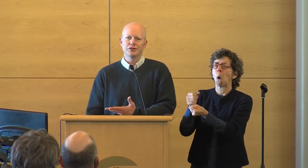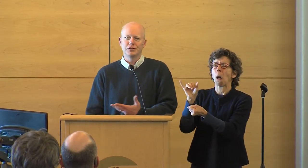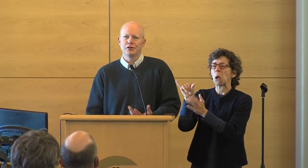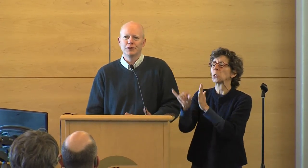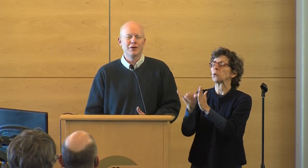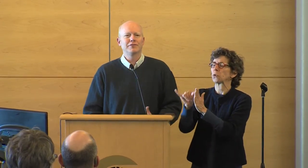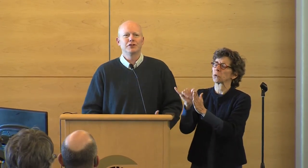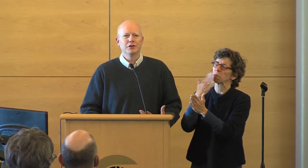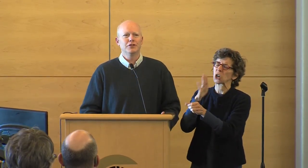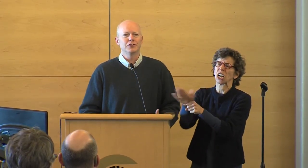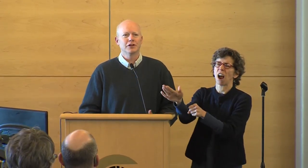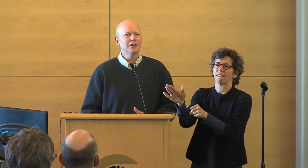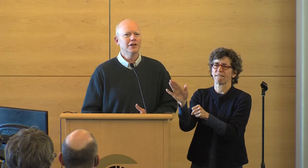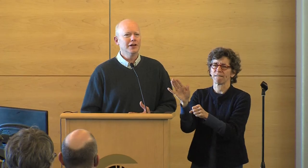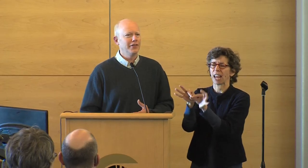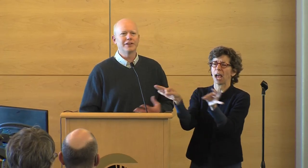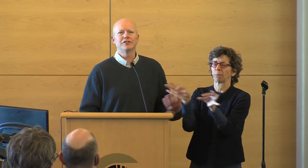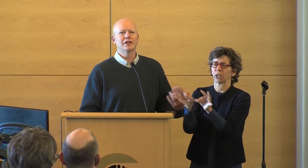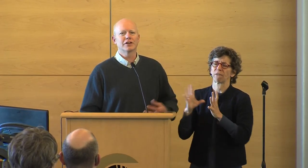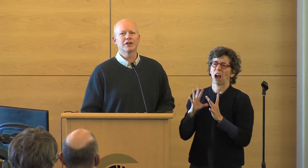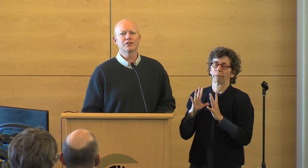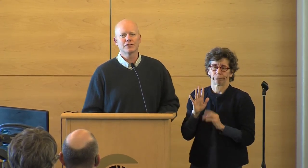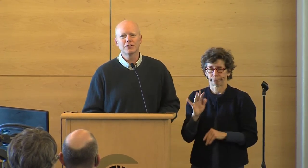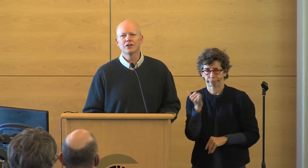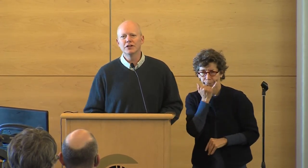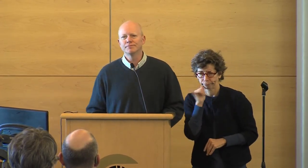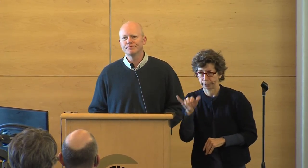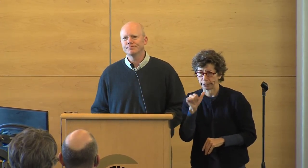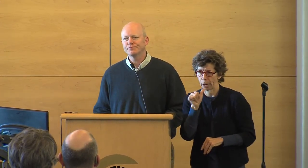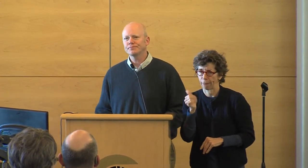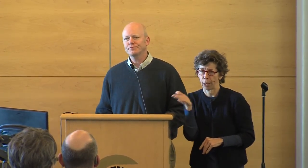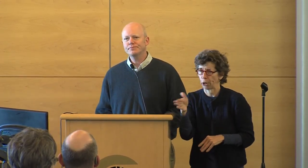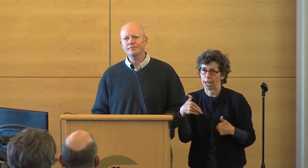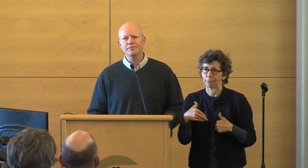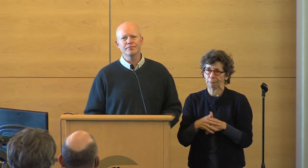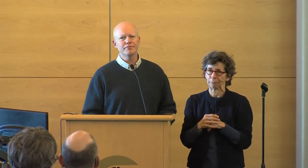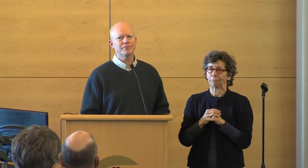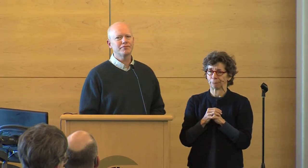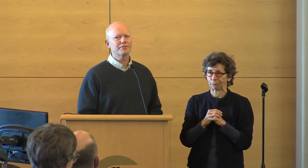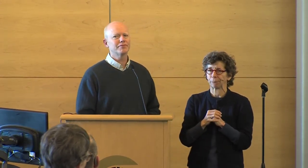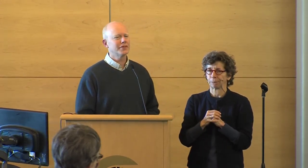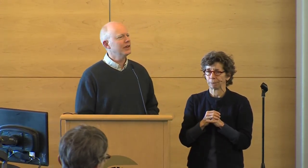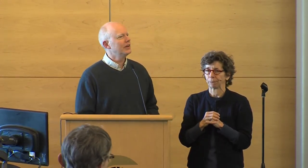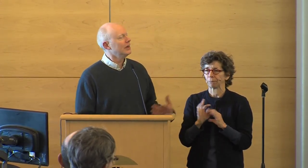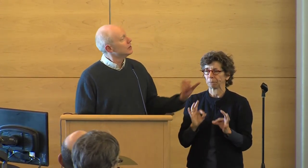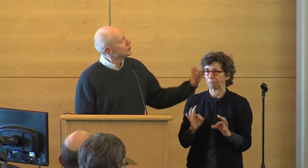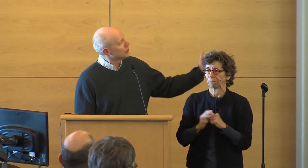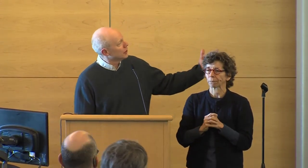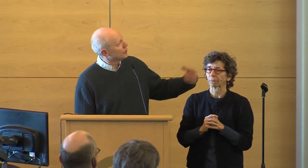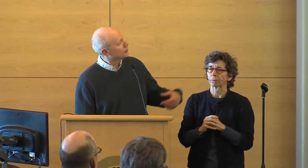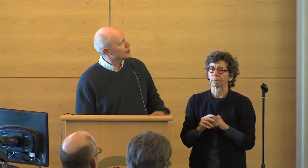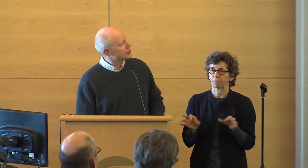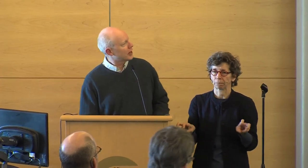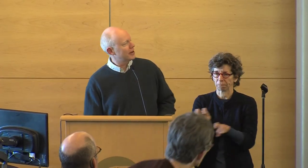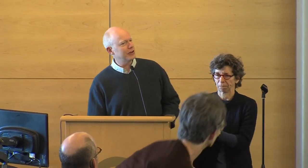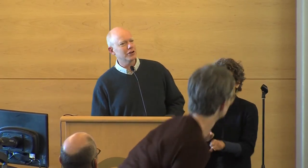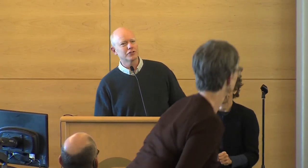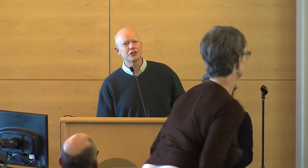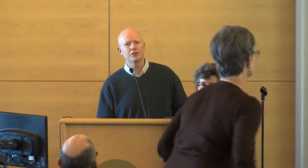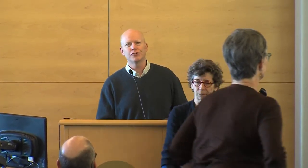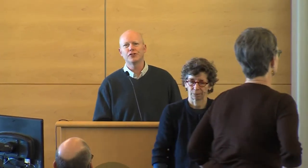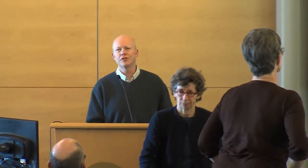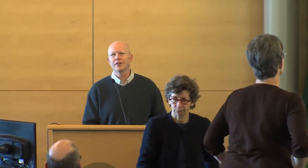don't get when you're editing existing captions, particularly ones that are really a mess. So, but yeah, there's also that false sense of security